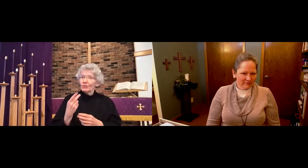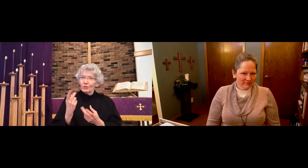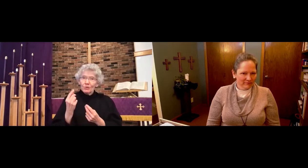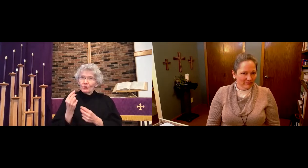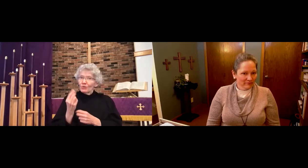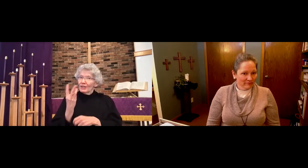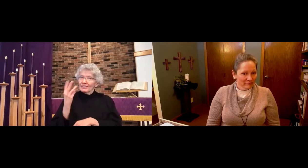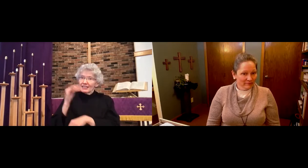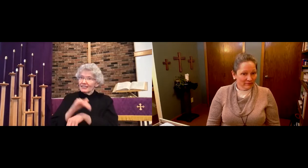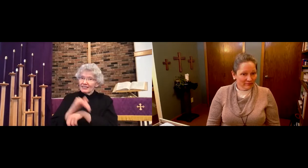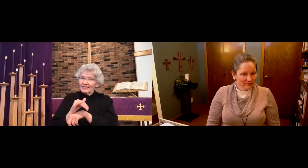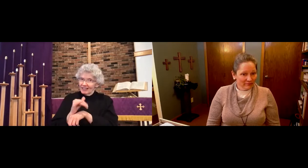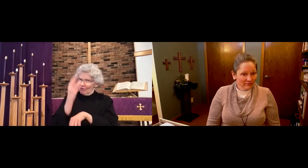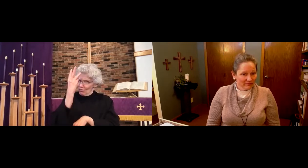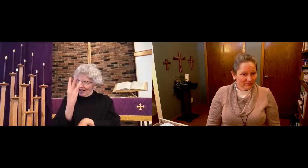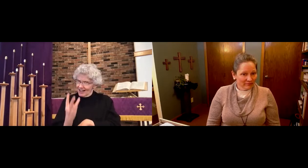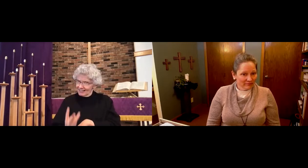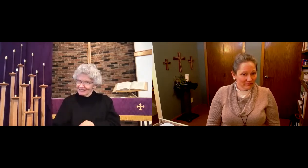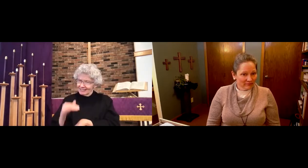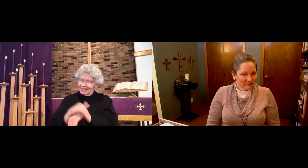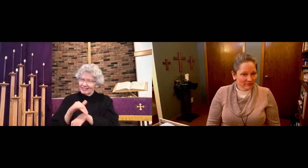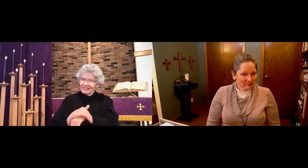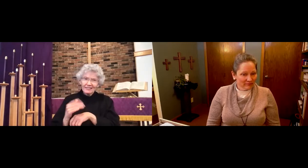We'll just use Zoom instead.